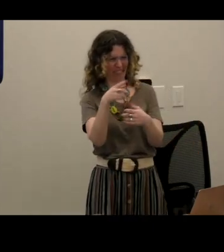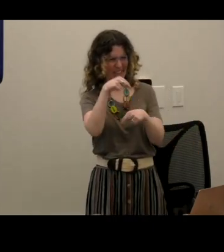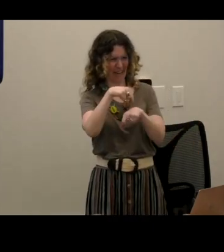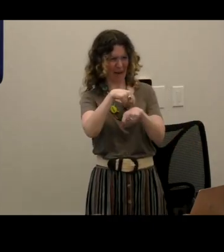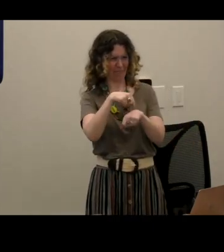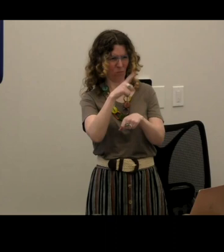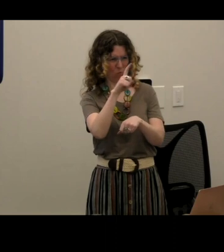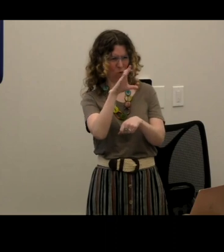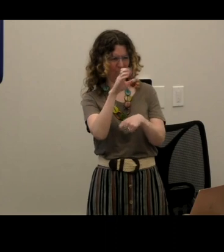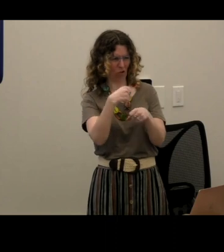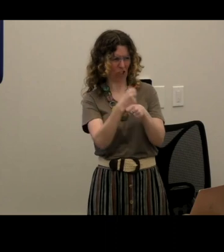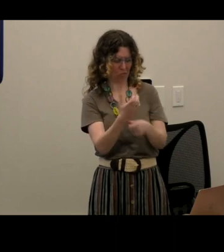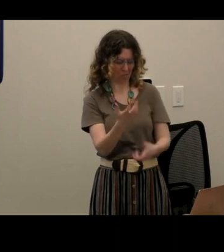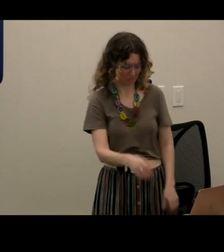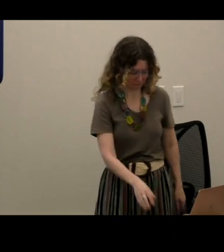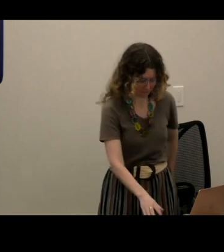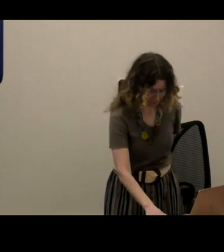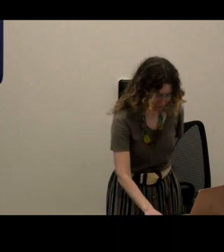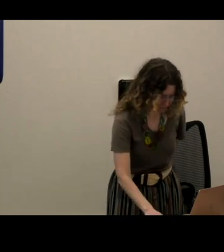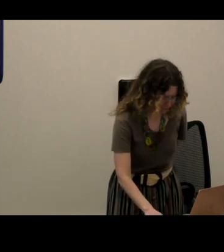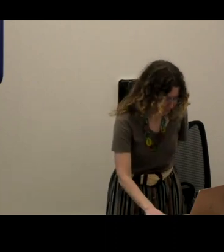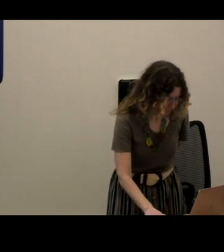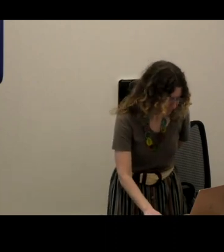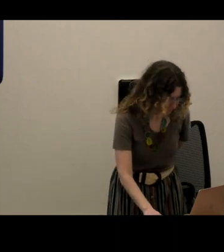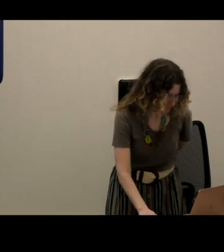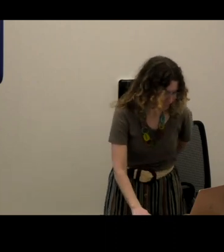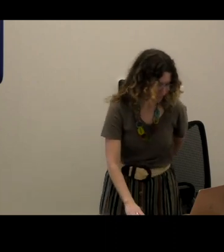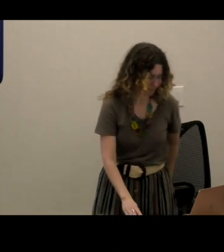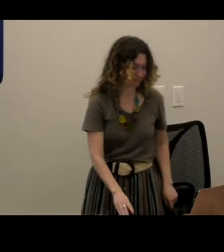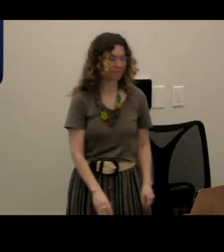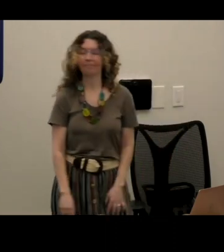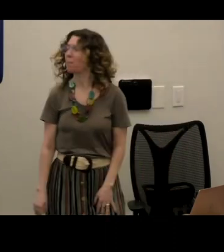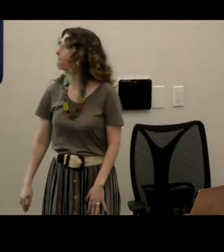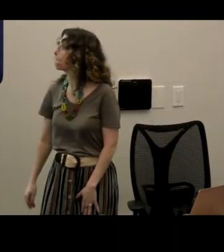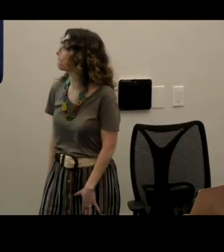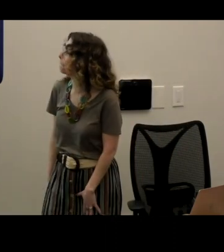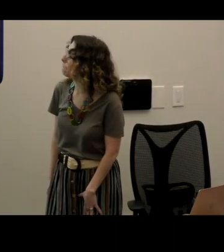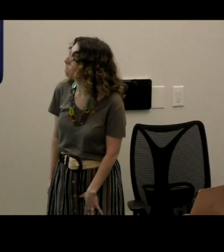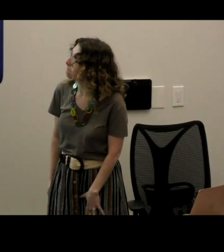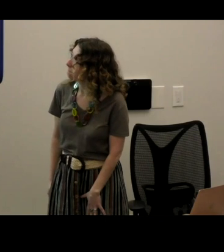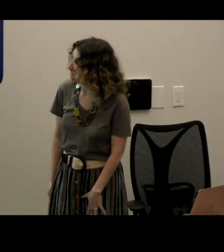So what happened in between those times in that 100-year time span?